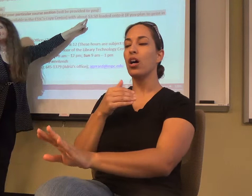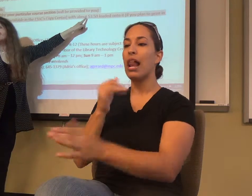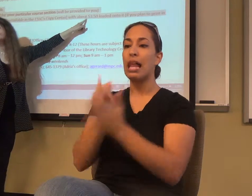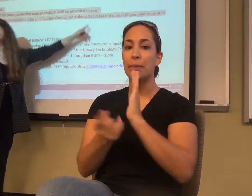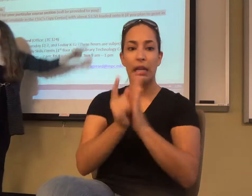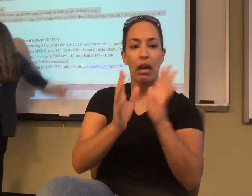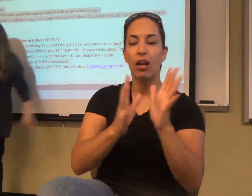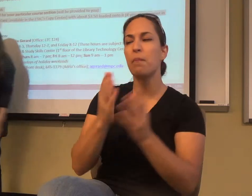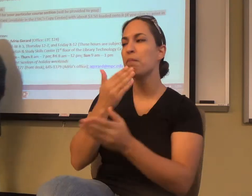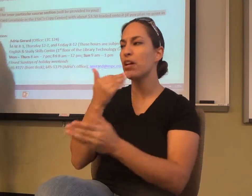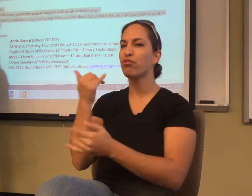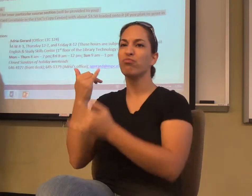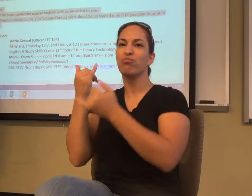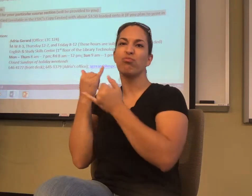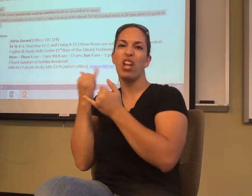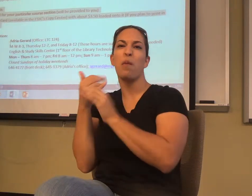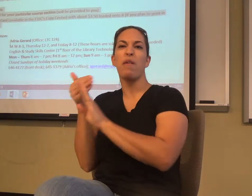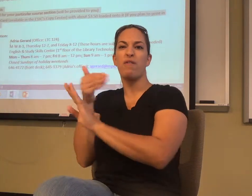class is about $350.